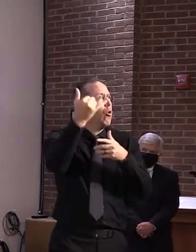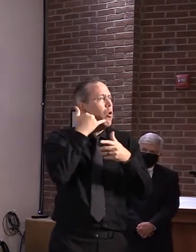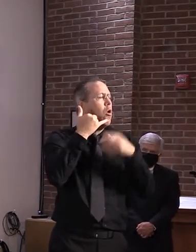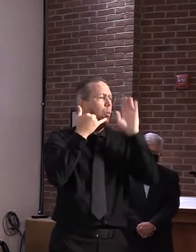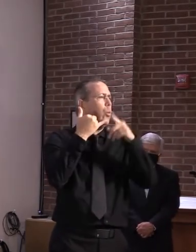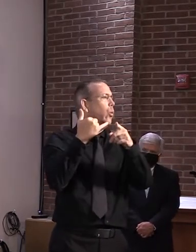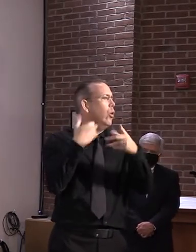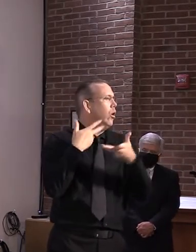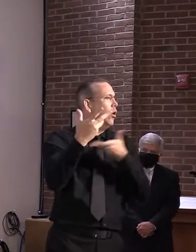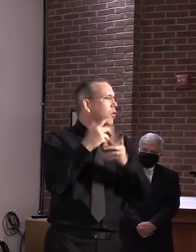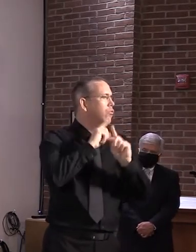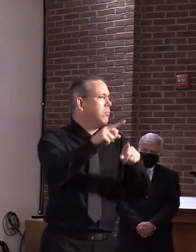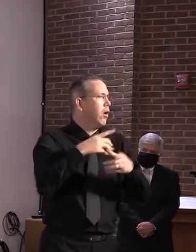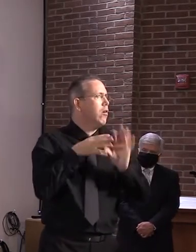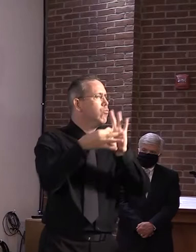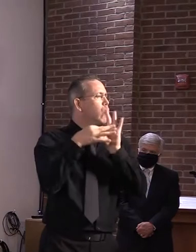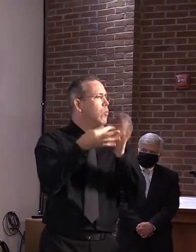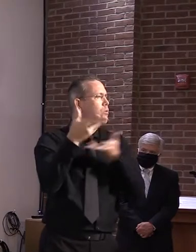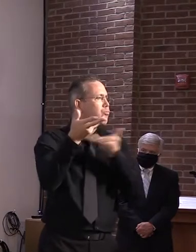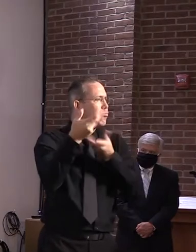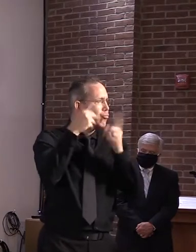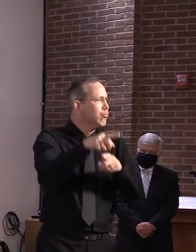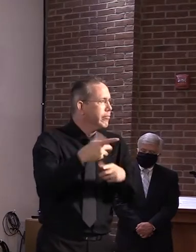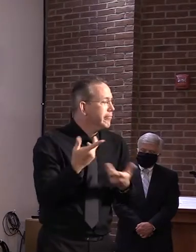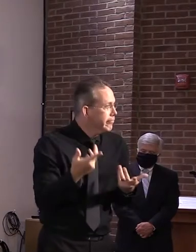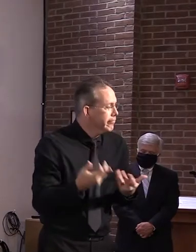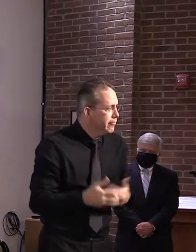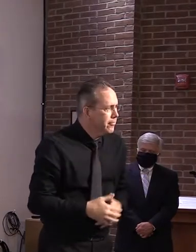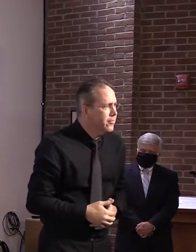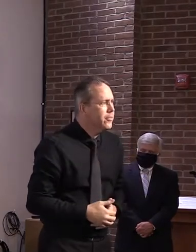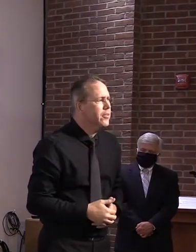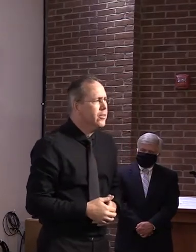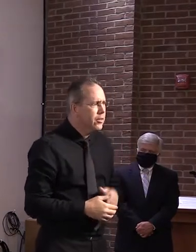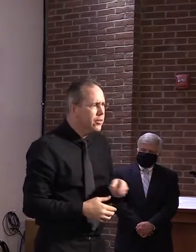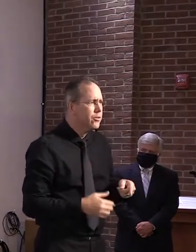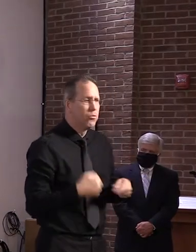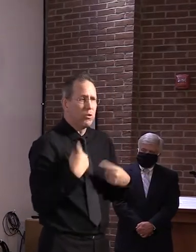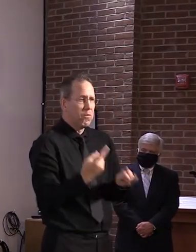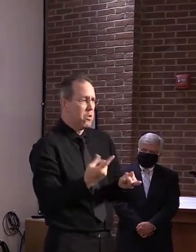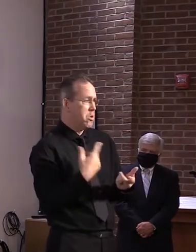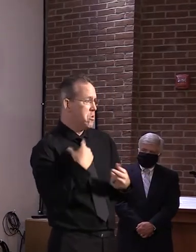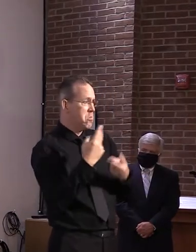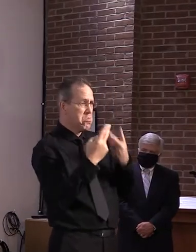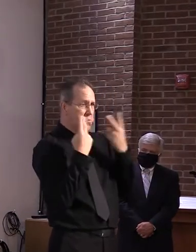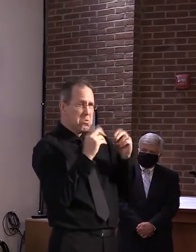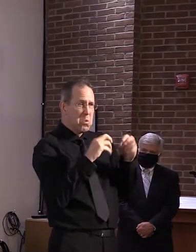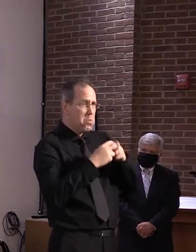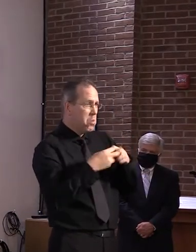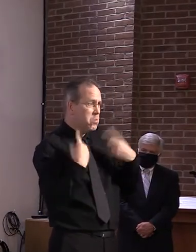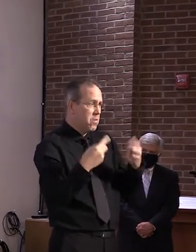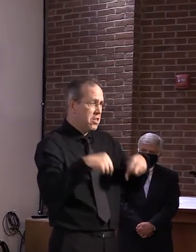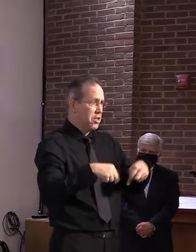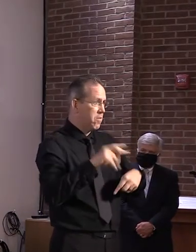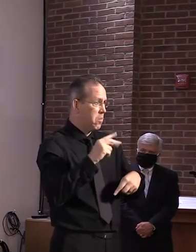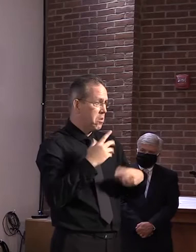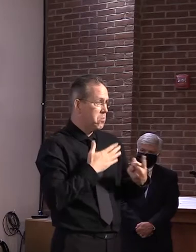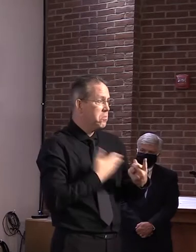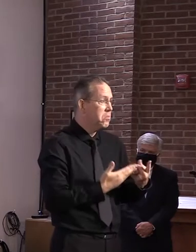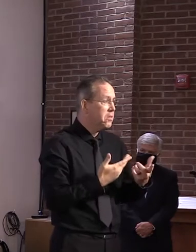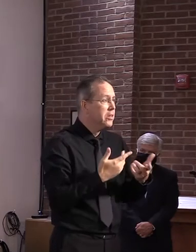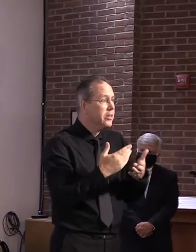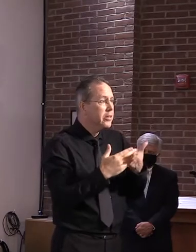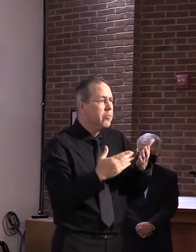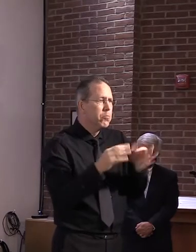problem, that the slide I showed you earlier wouldn't have been so true, because we'd have disease be spreading much